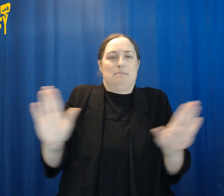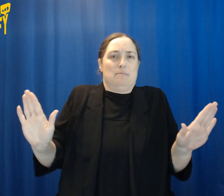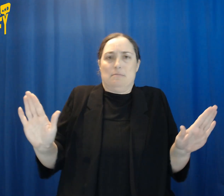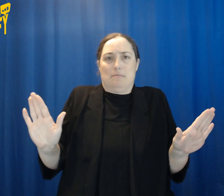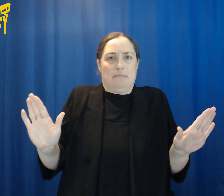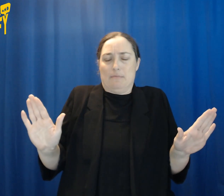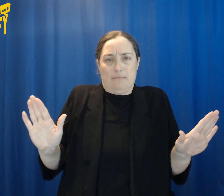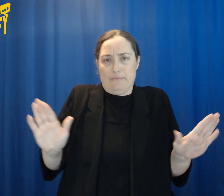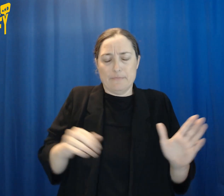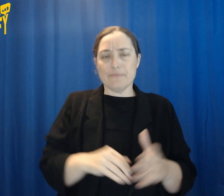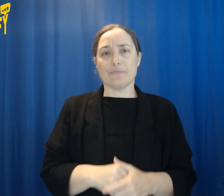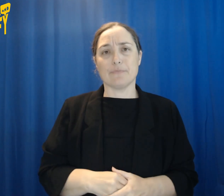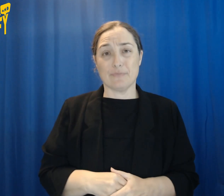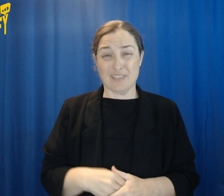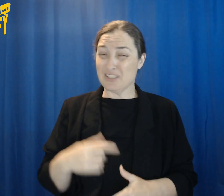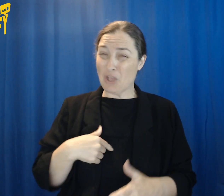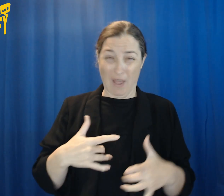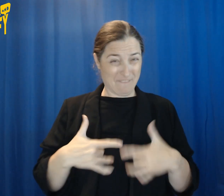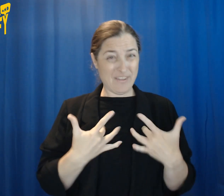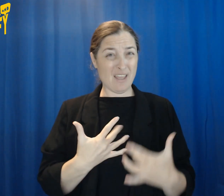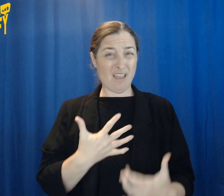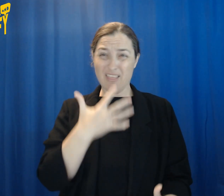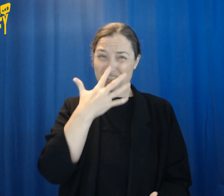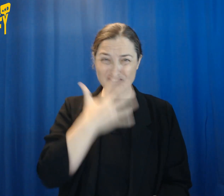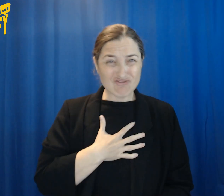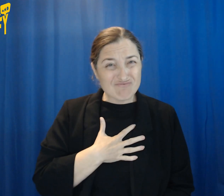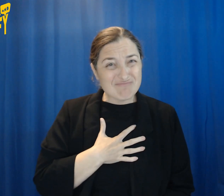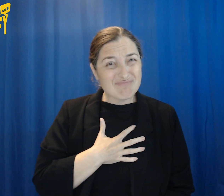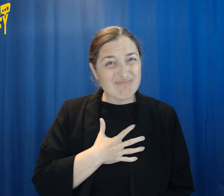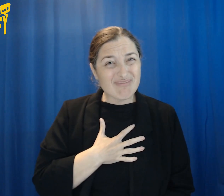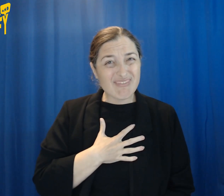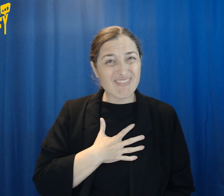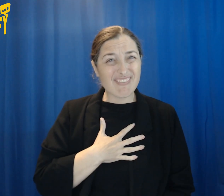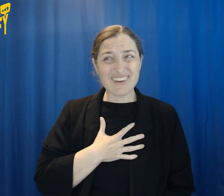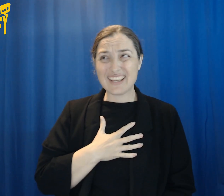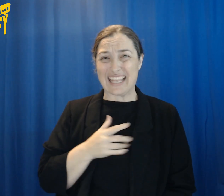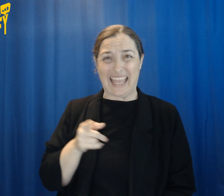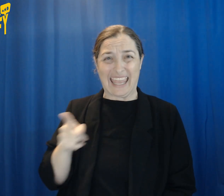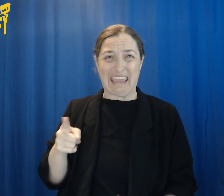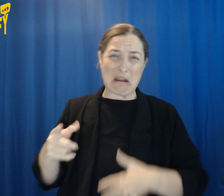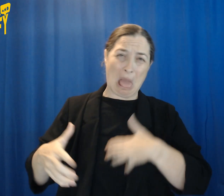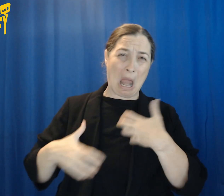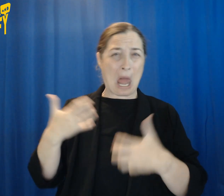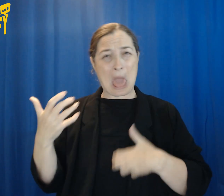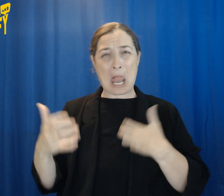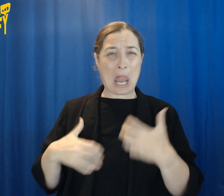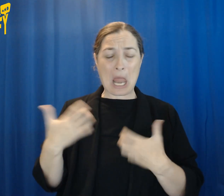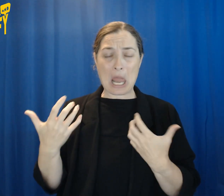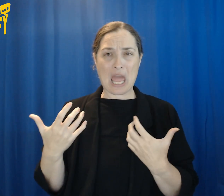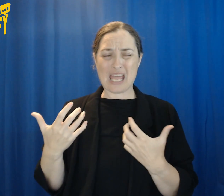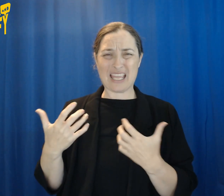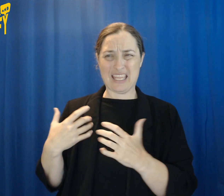So I was humiliated that he was making such a big deal about this, because in my mind, I was